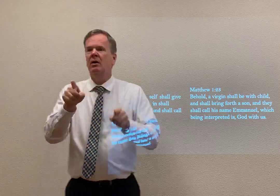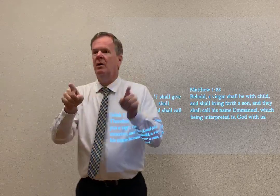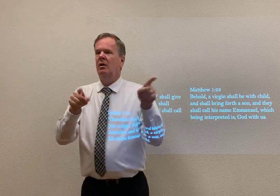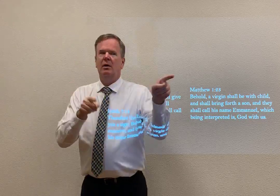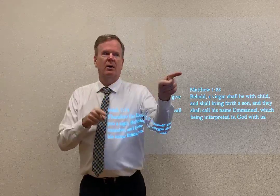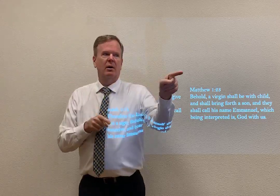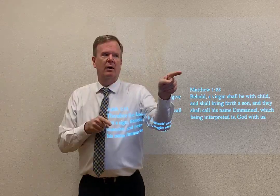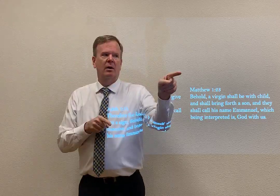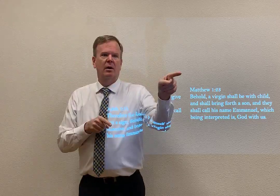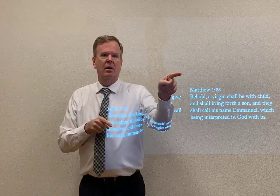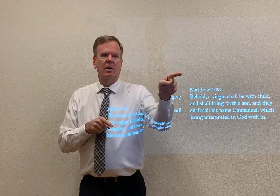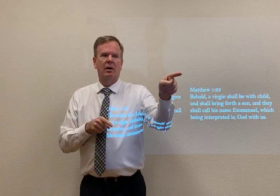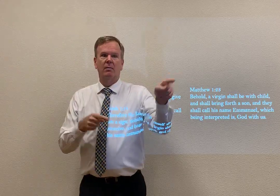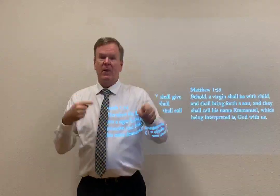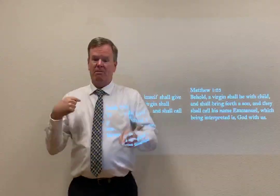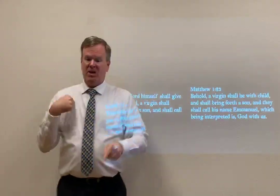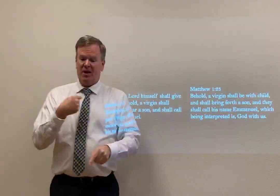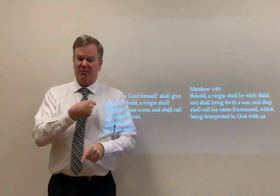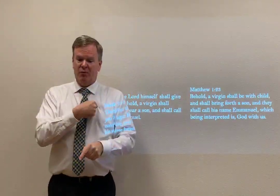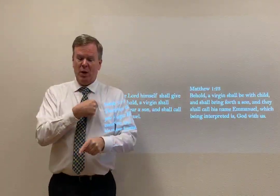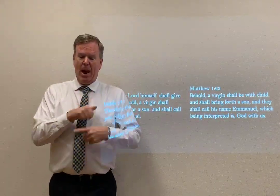Right. That's exactly right.